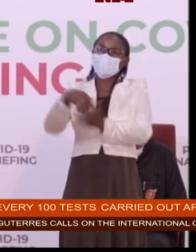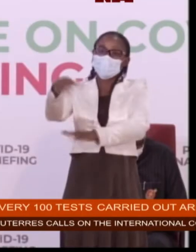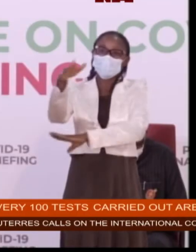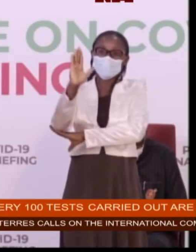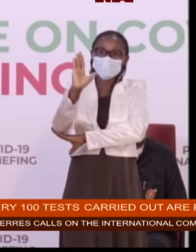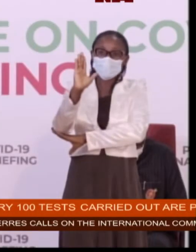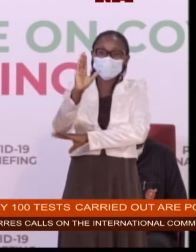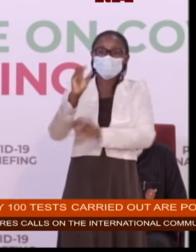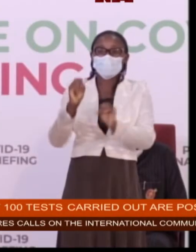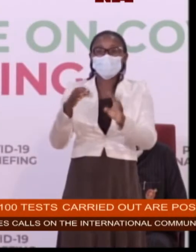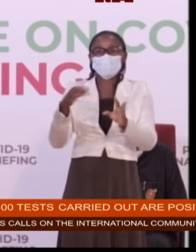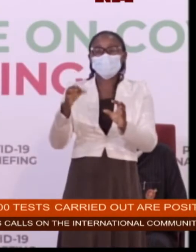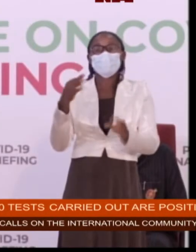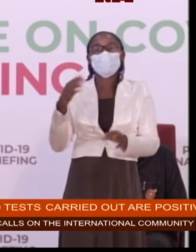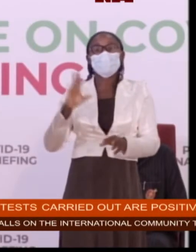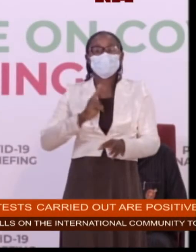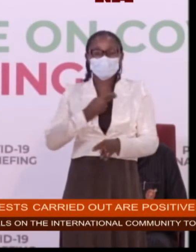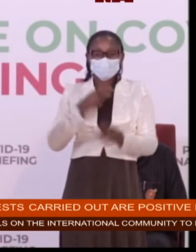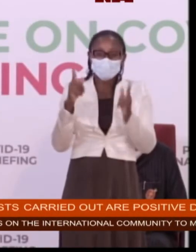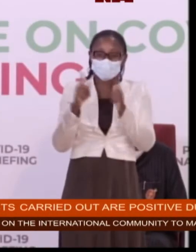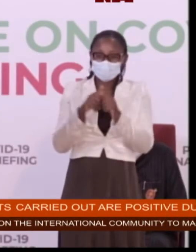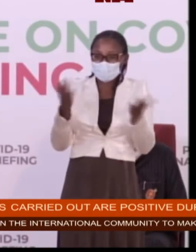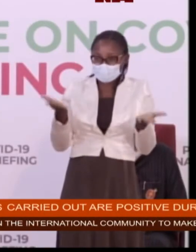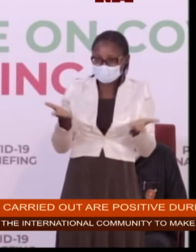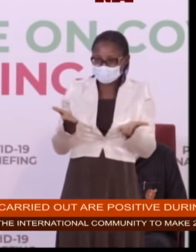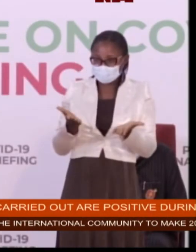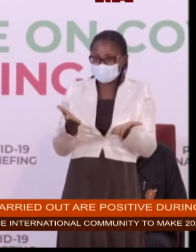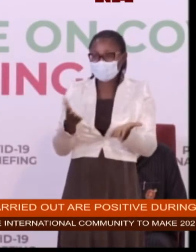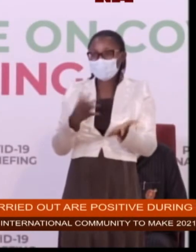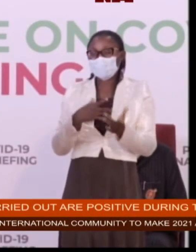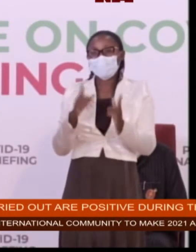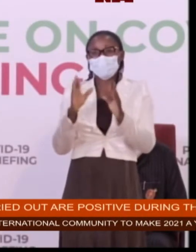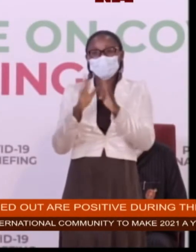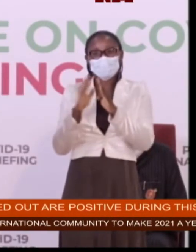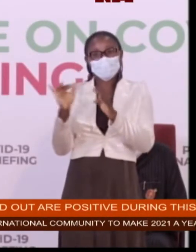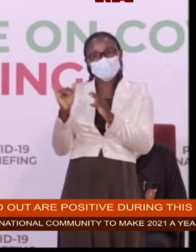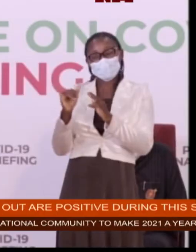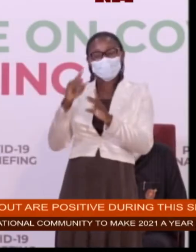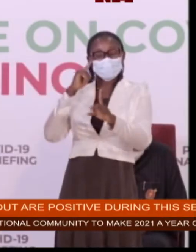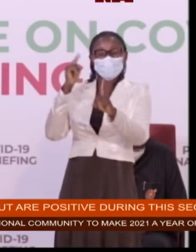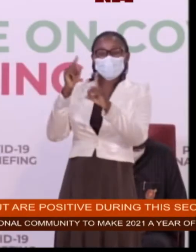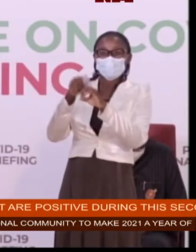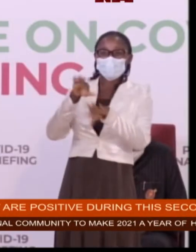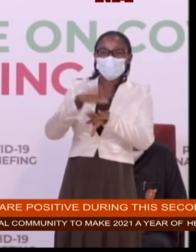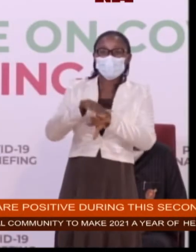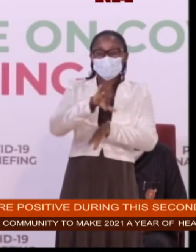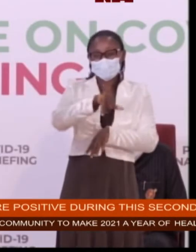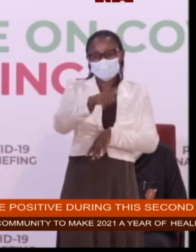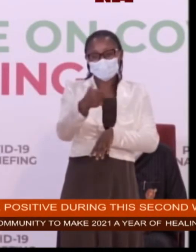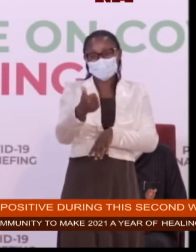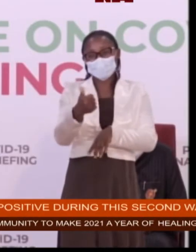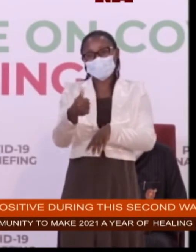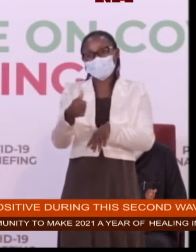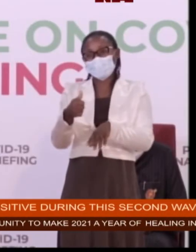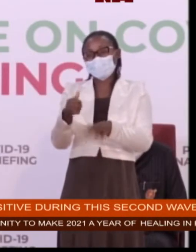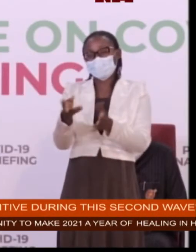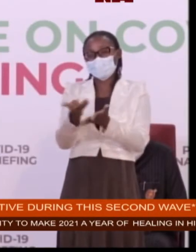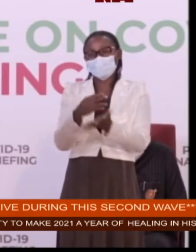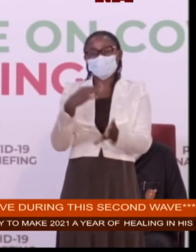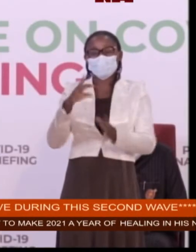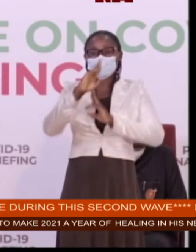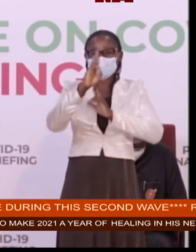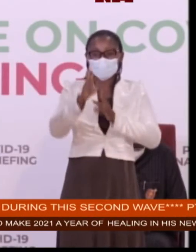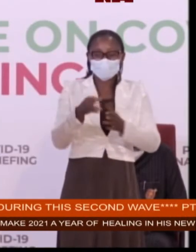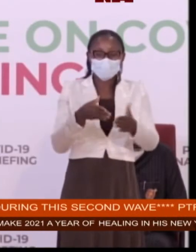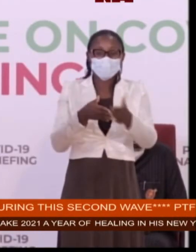This afternoon, many of us have met here and also meeting, focusing on various other aspects of the